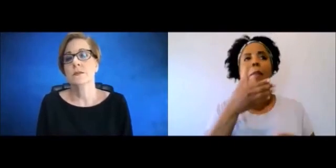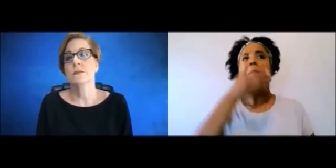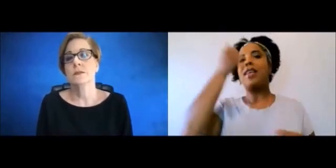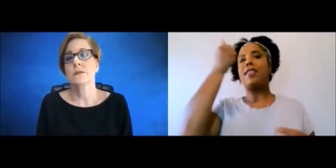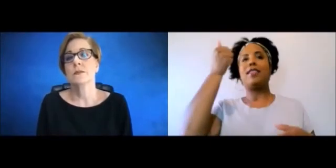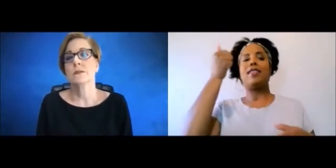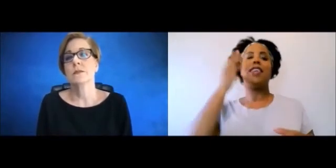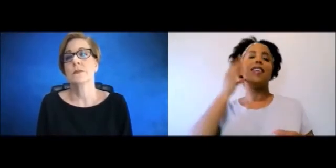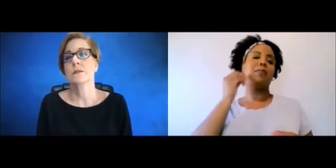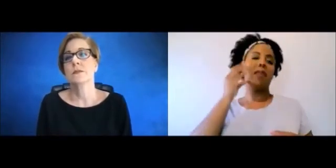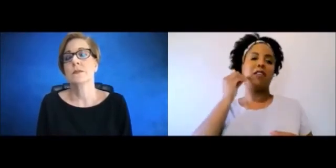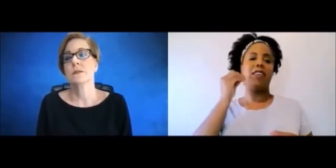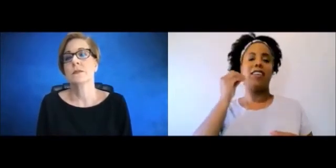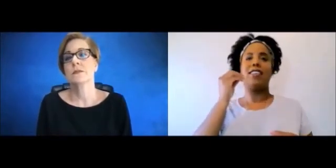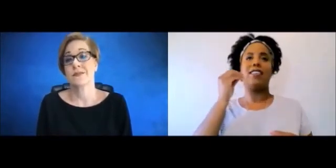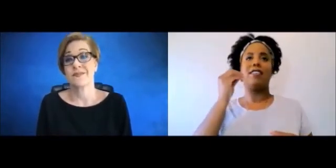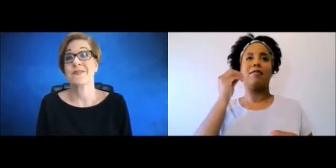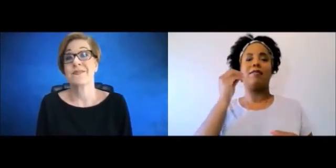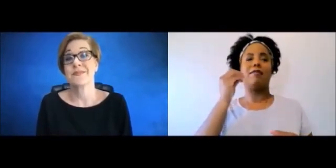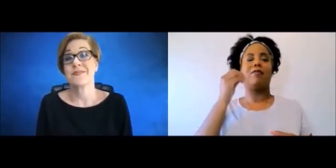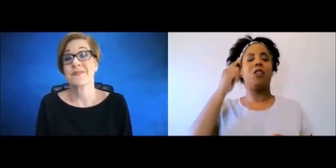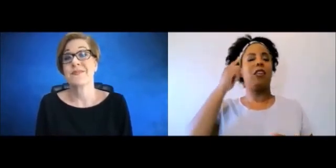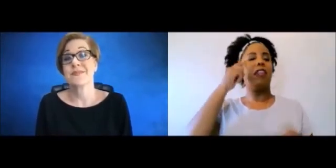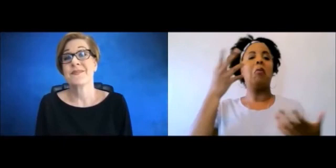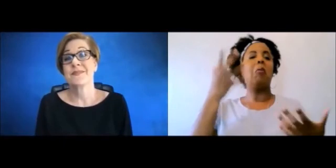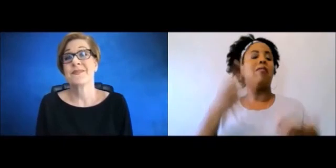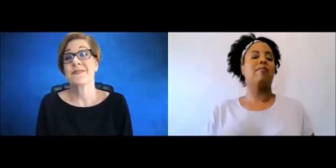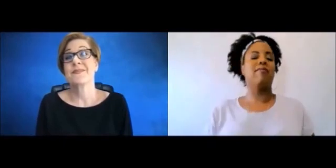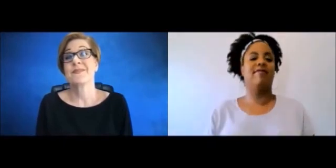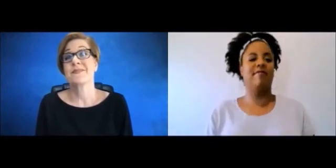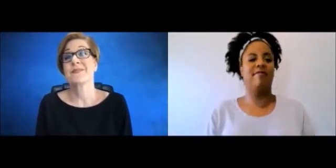What's the highlight of your interpreting career?